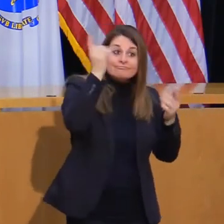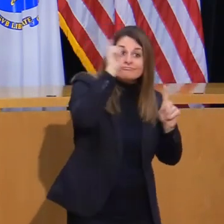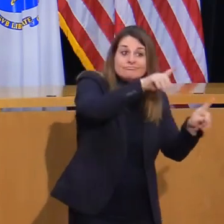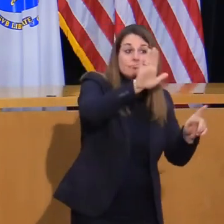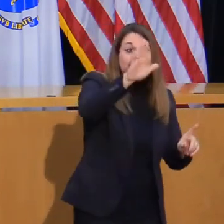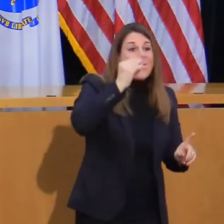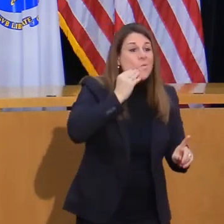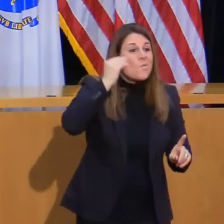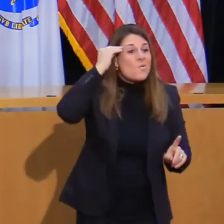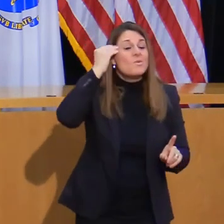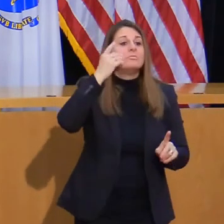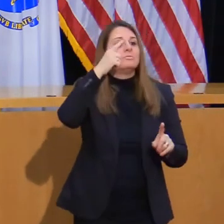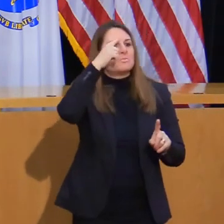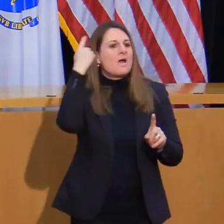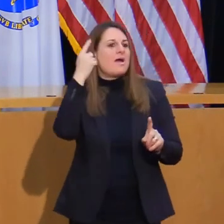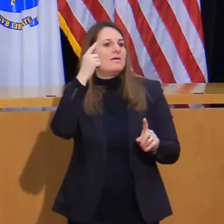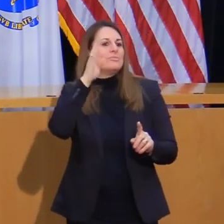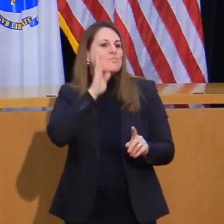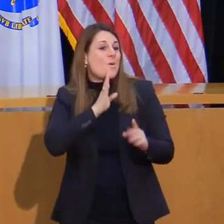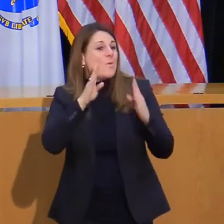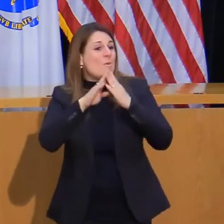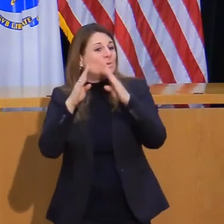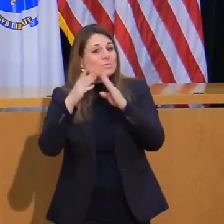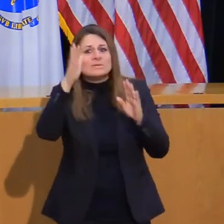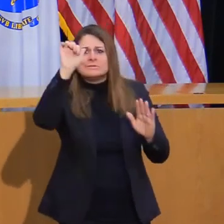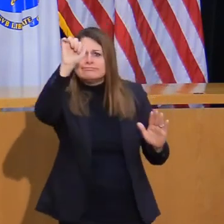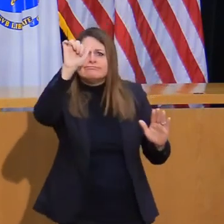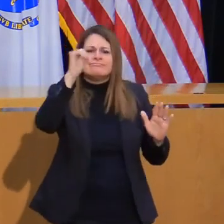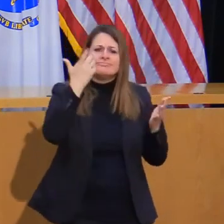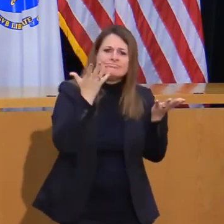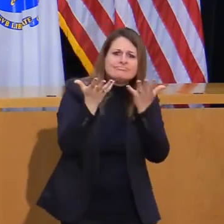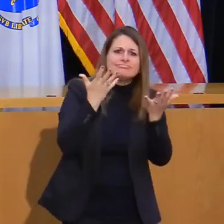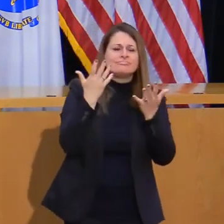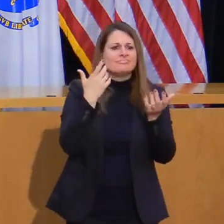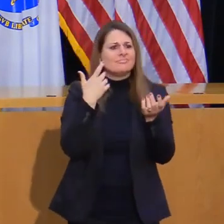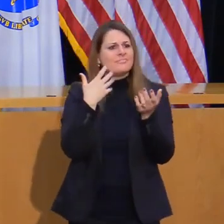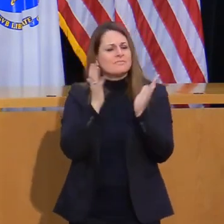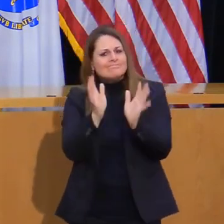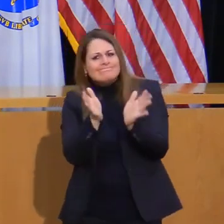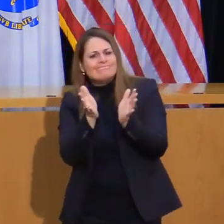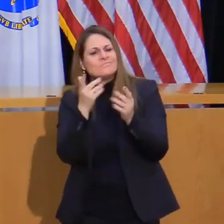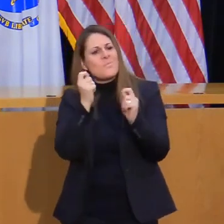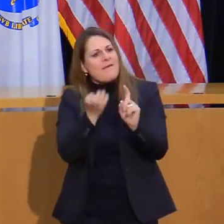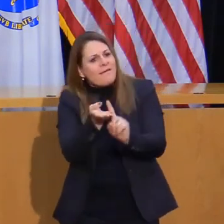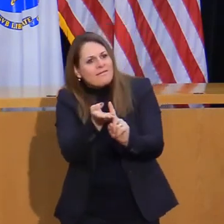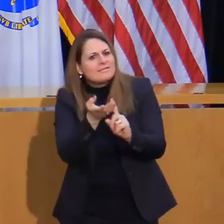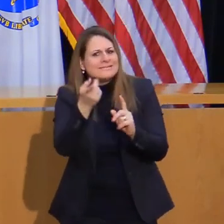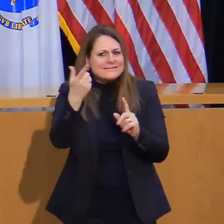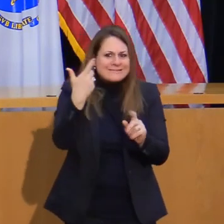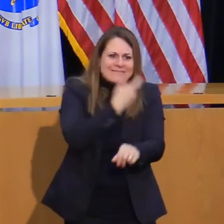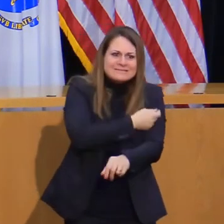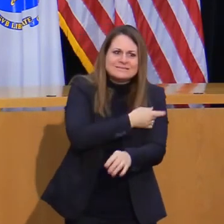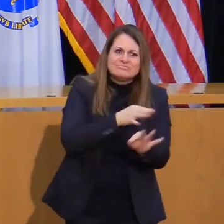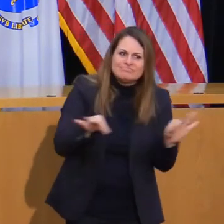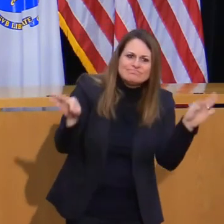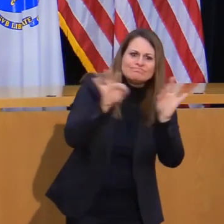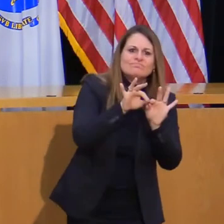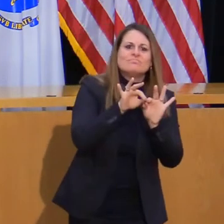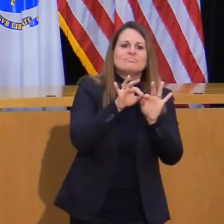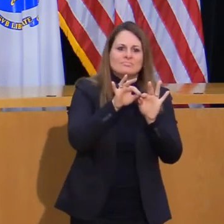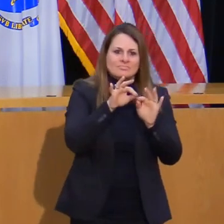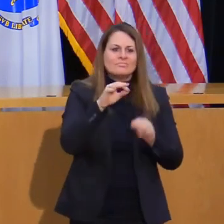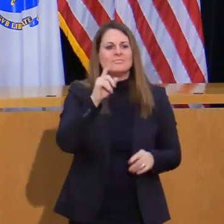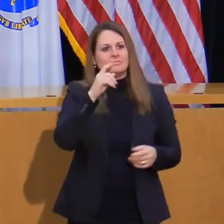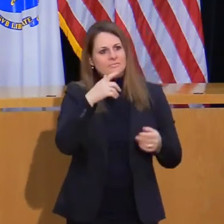working to get people vaccinated over several demographics, but we know there's a lot more work to be done here, and we look forward to building out